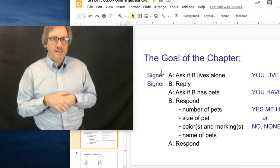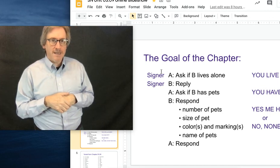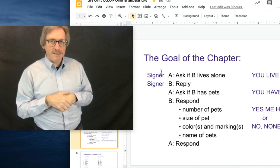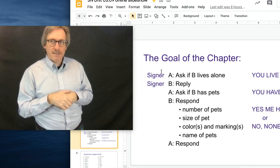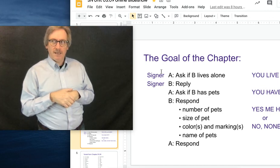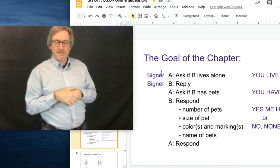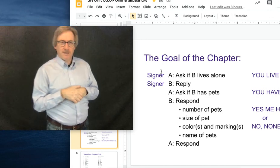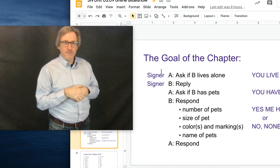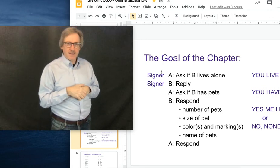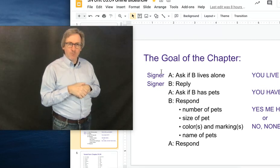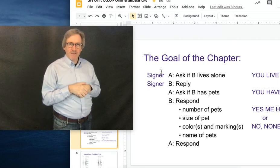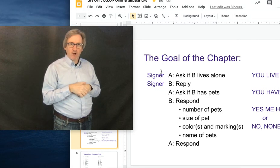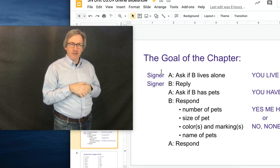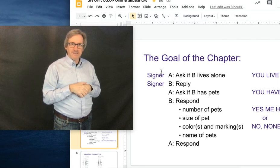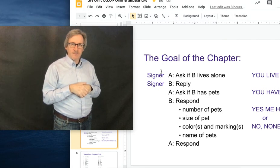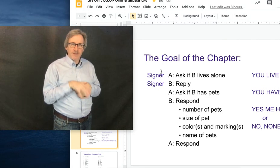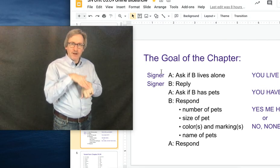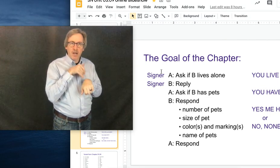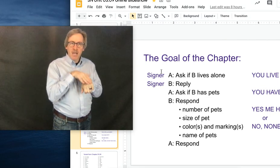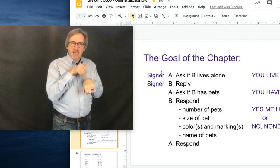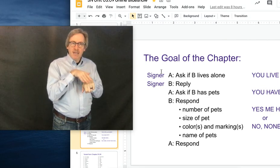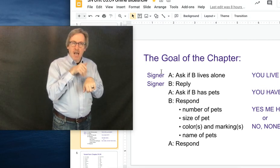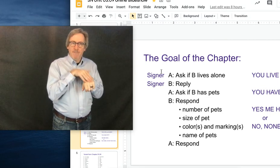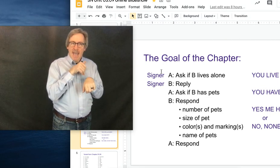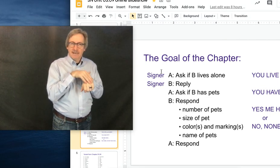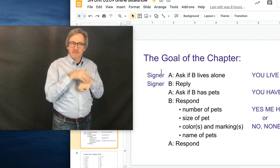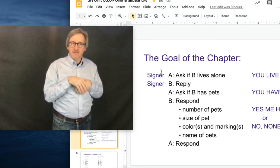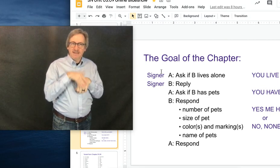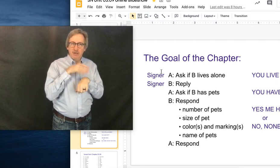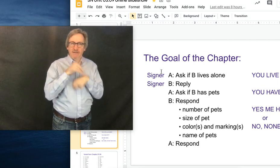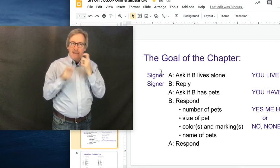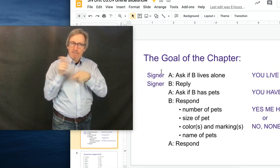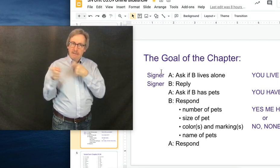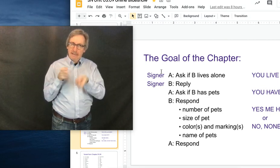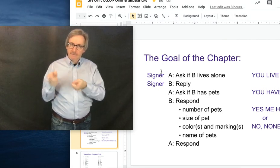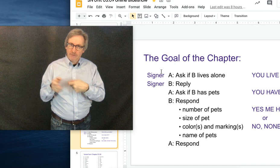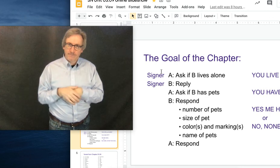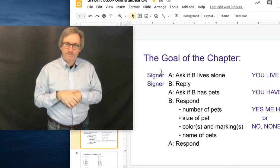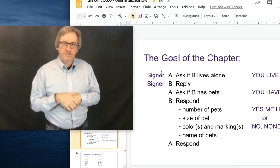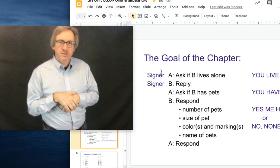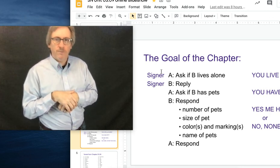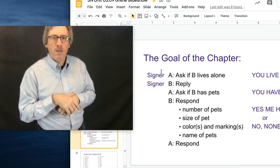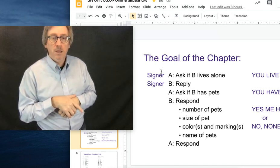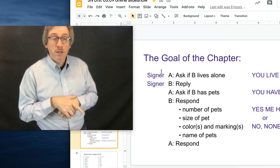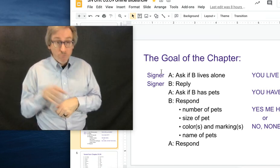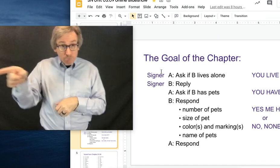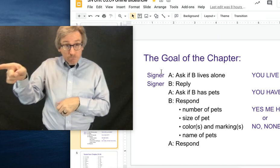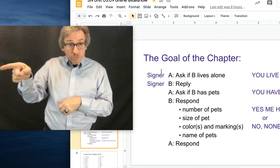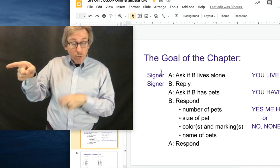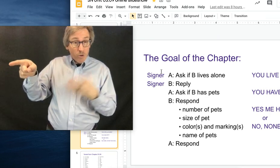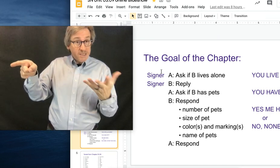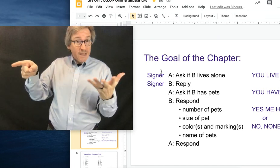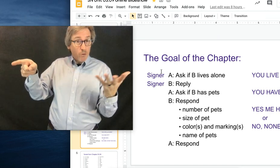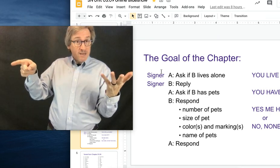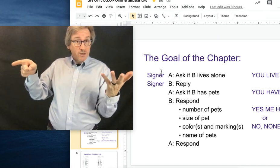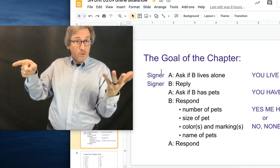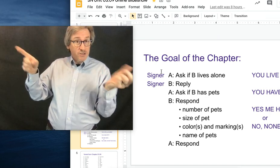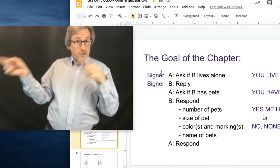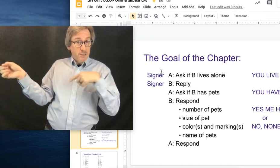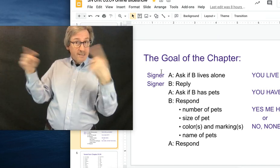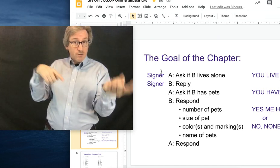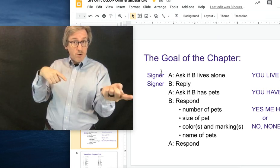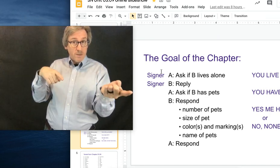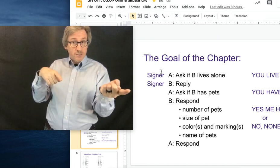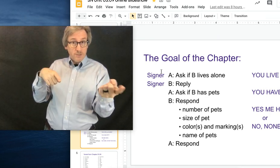So it's a nice, it's a way of calling someone a pet, that they're given everything, right? So once again, we're asking a